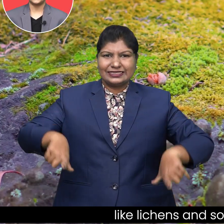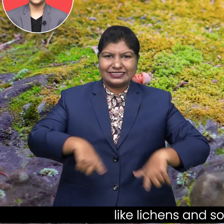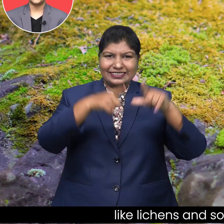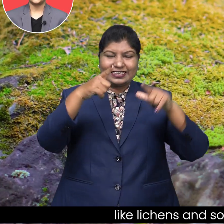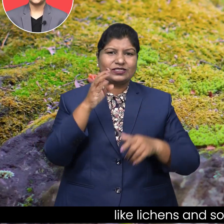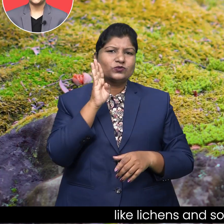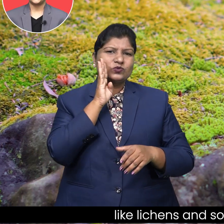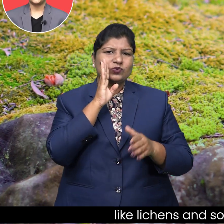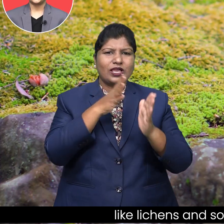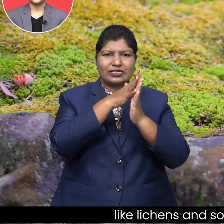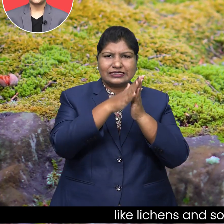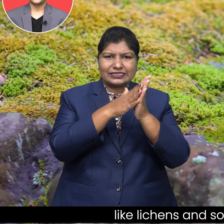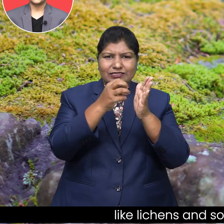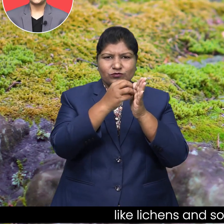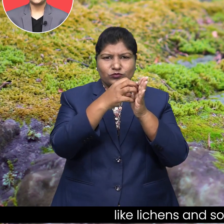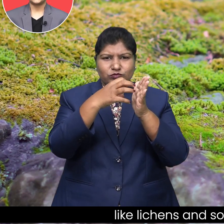process.